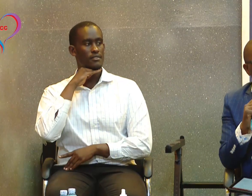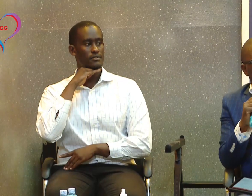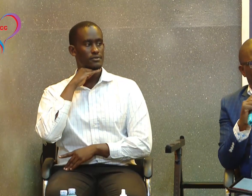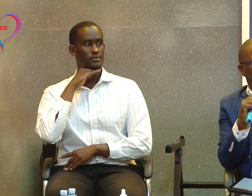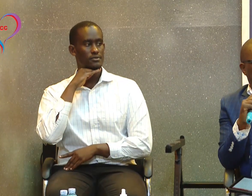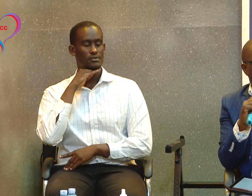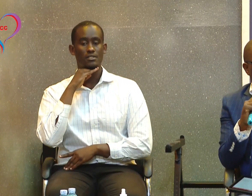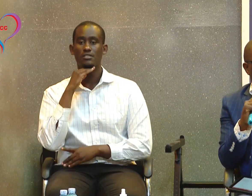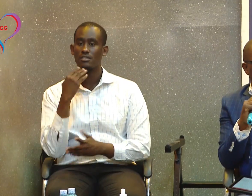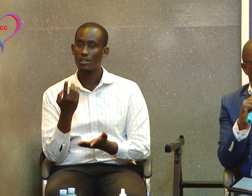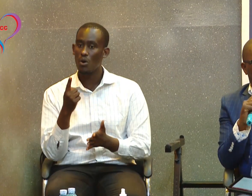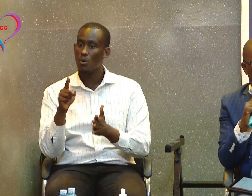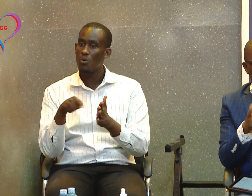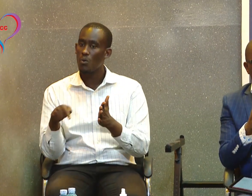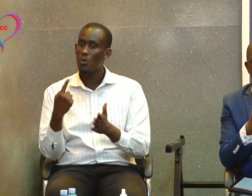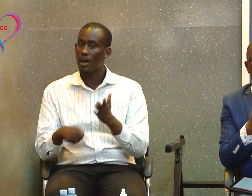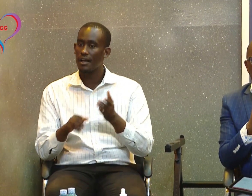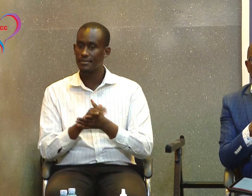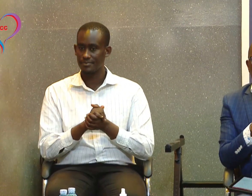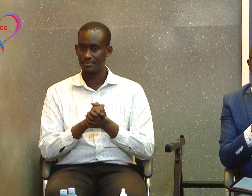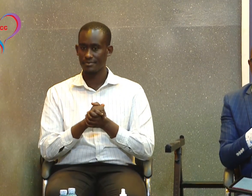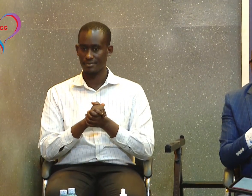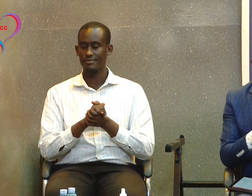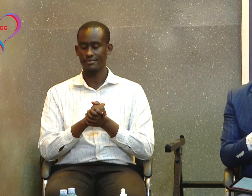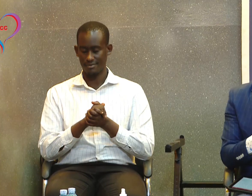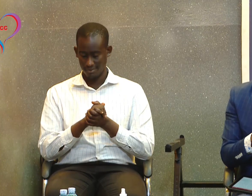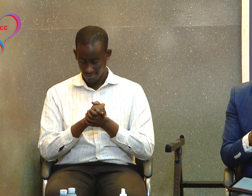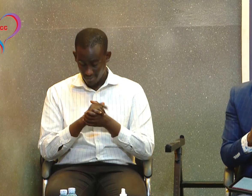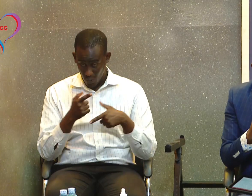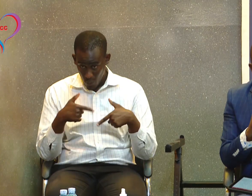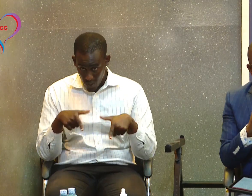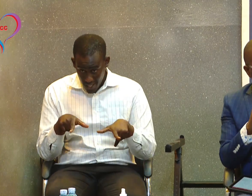What's wrong with us? Public holiday, we are here learning.